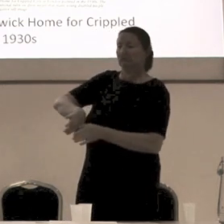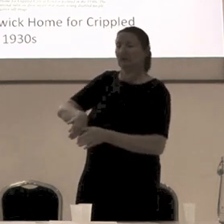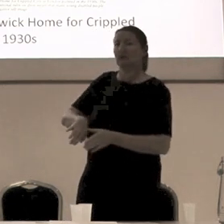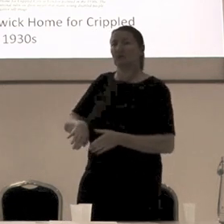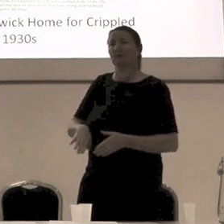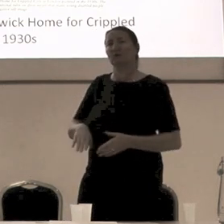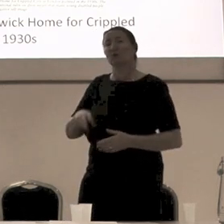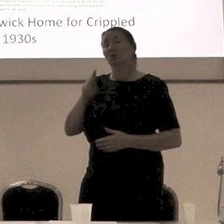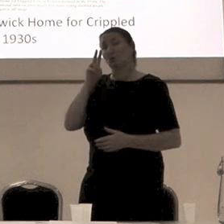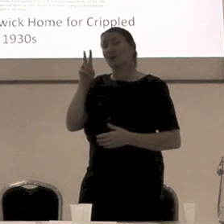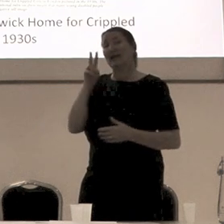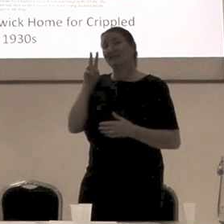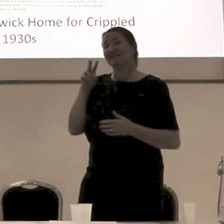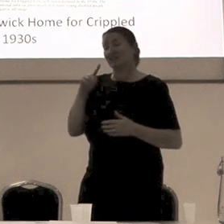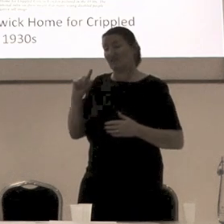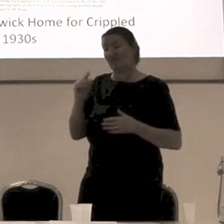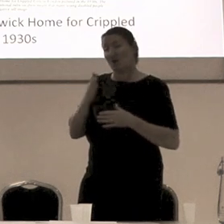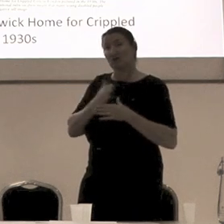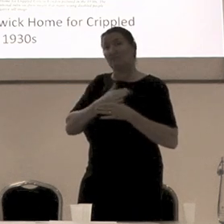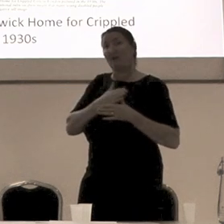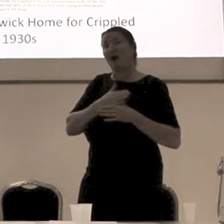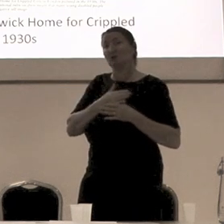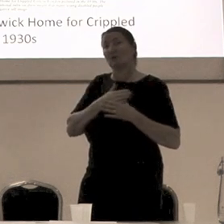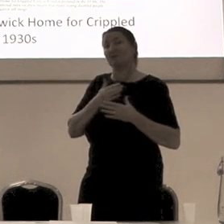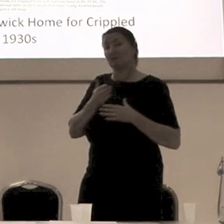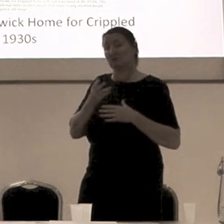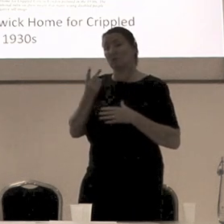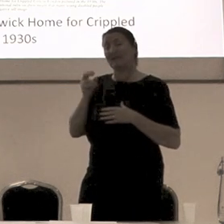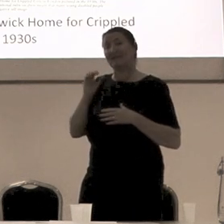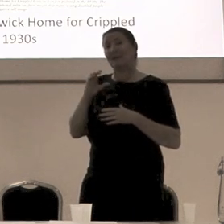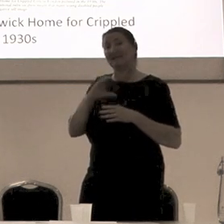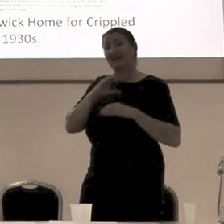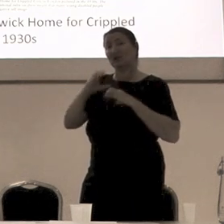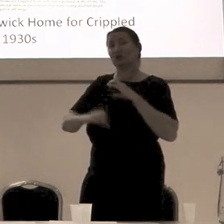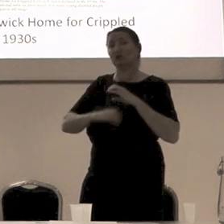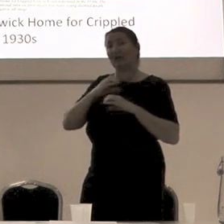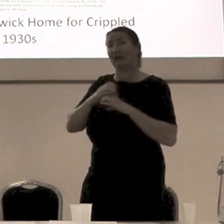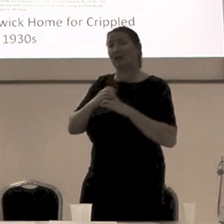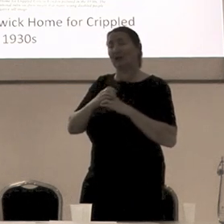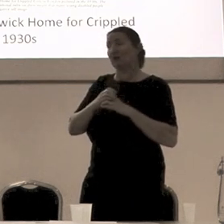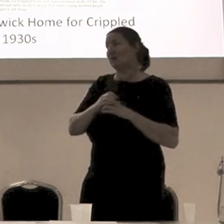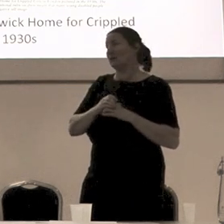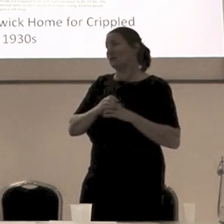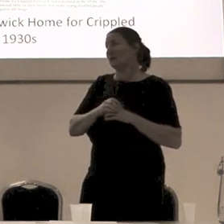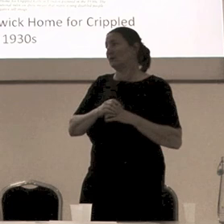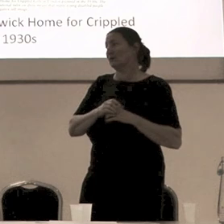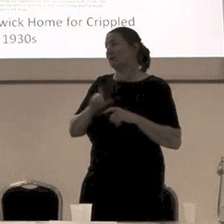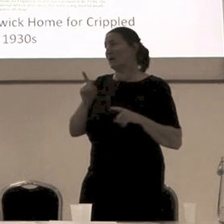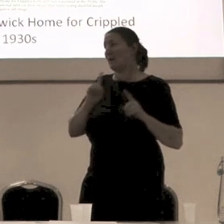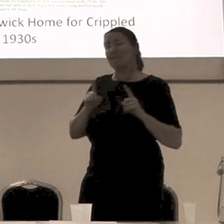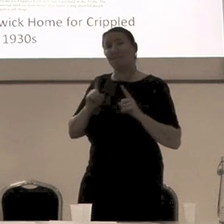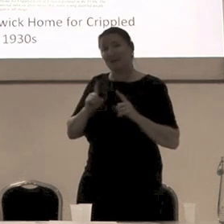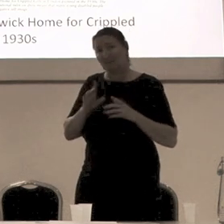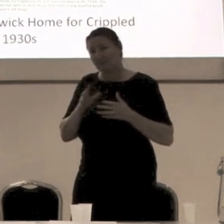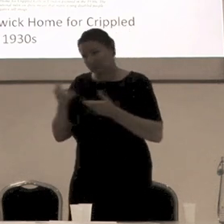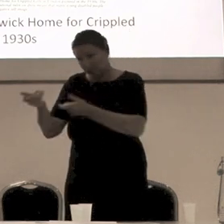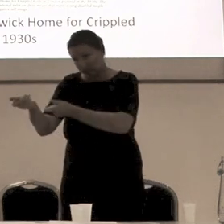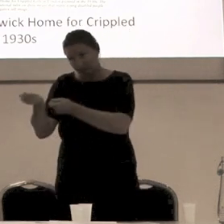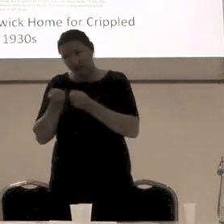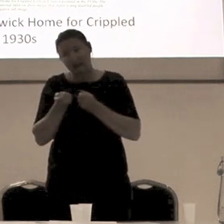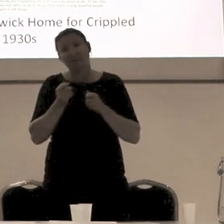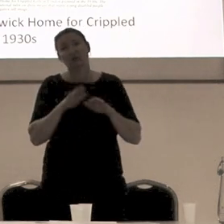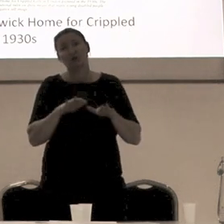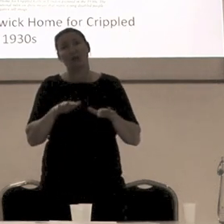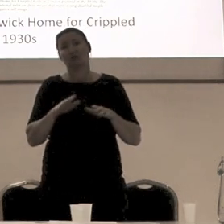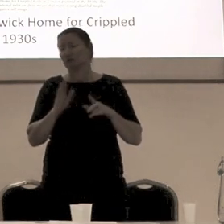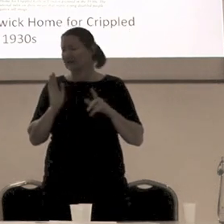book of the first part of the 20th century. More and more people went around and pulled children in and said they shouldn't be going to the ordinary